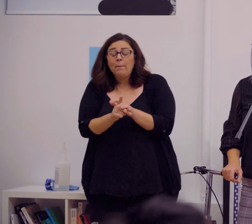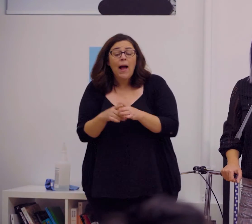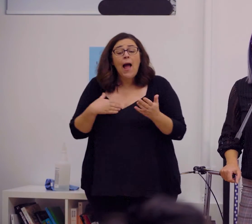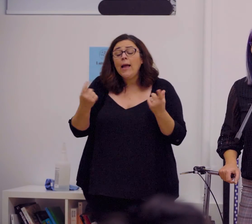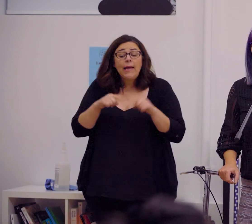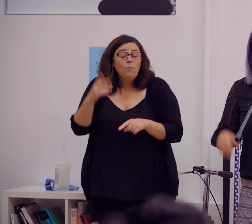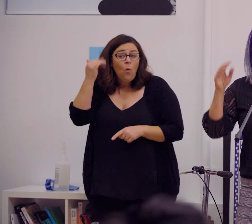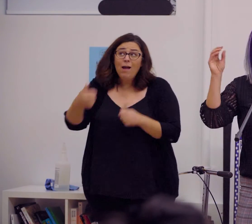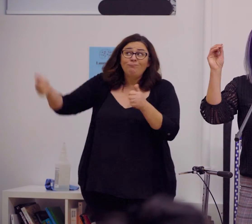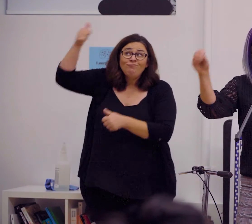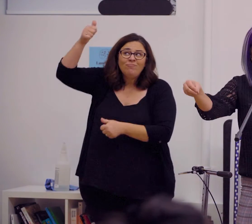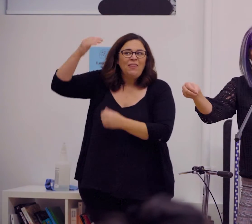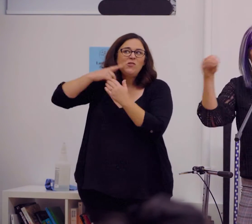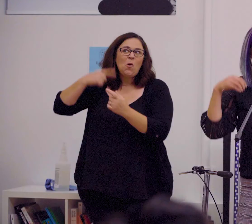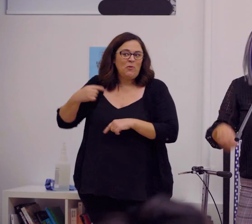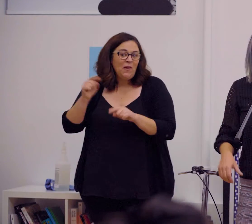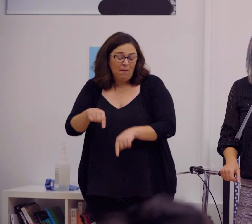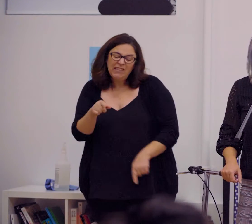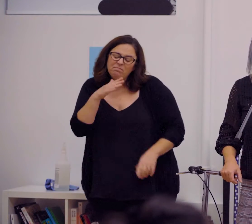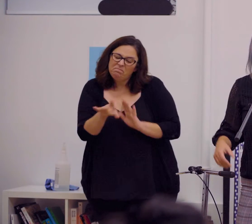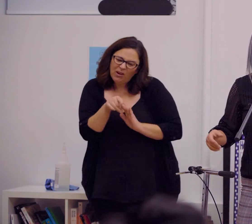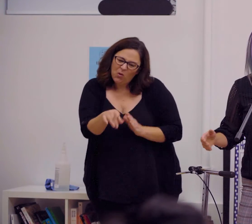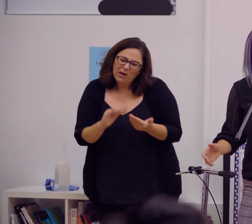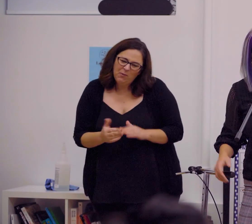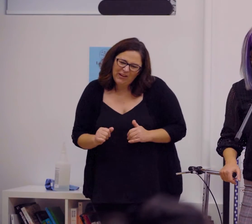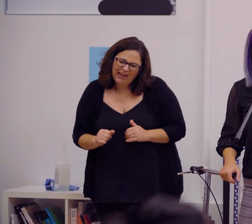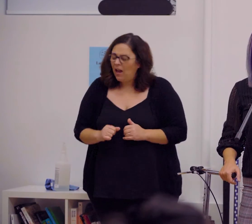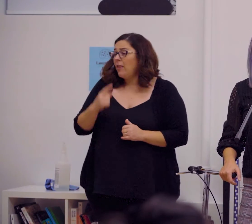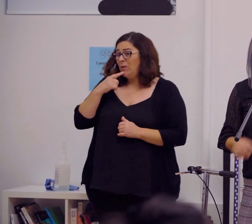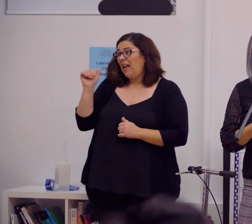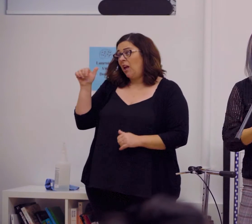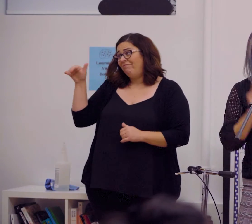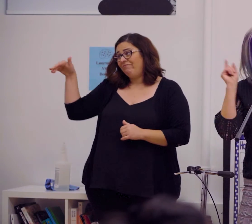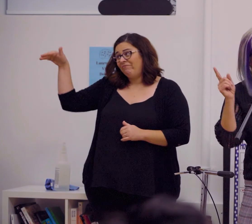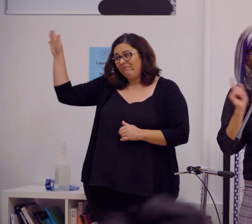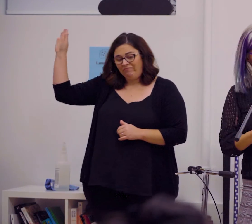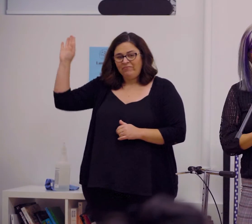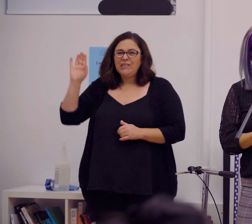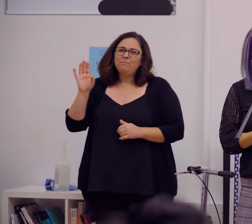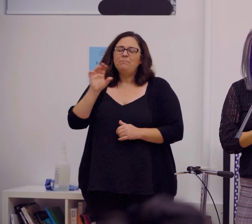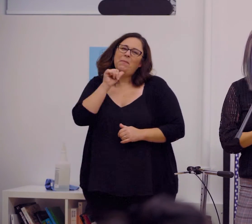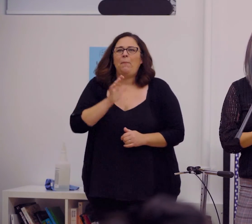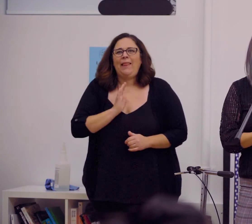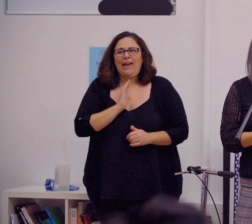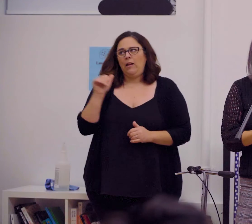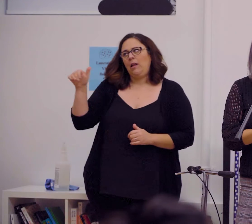the AFN sent me and they thought you were the best to work with," they would tell me to go away. Maybe not quite so